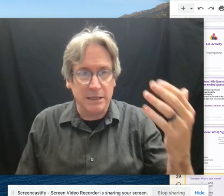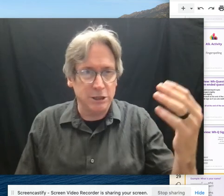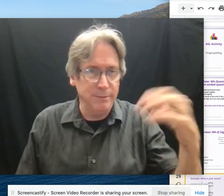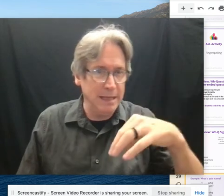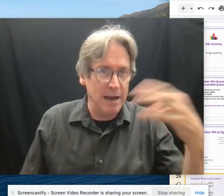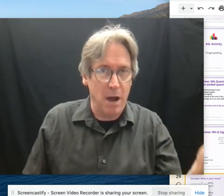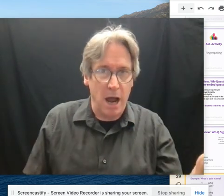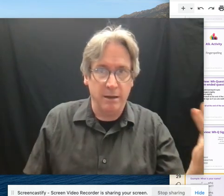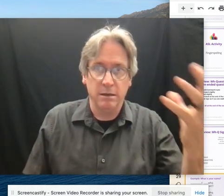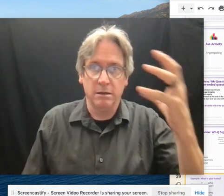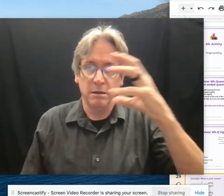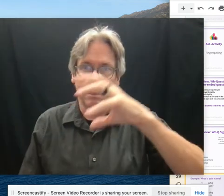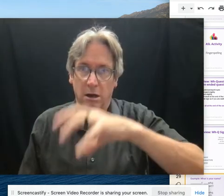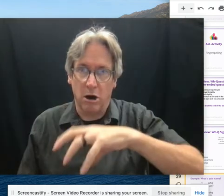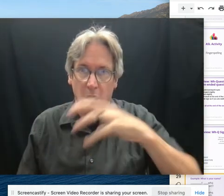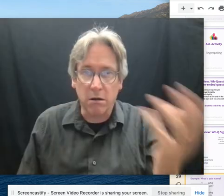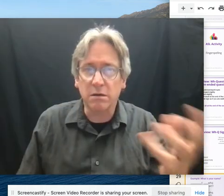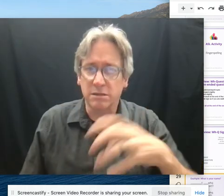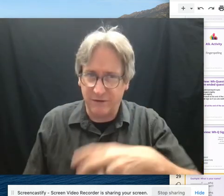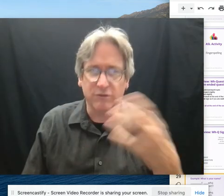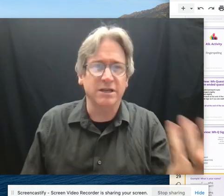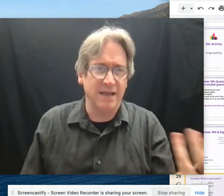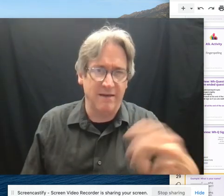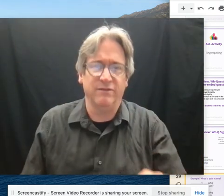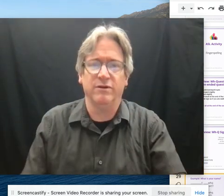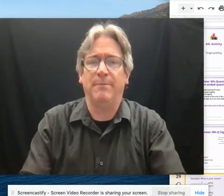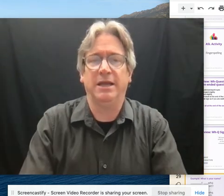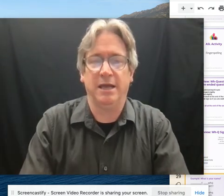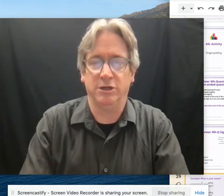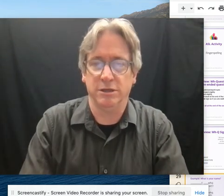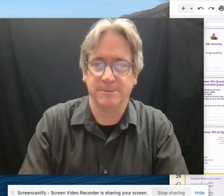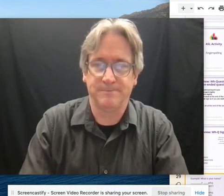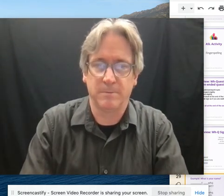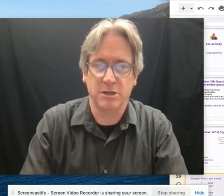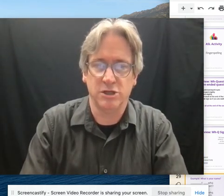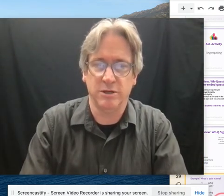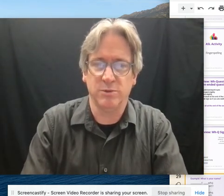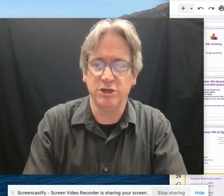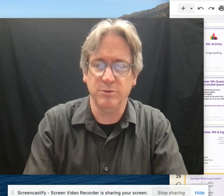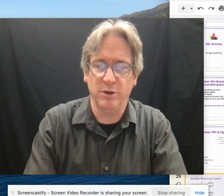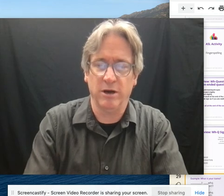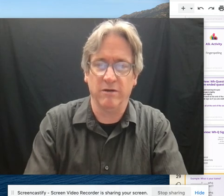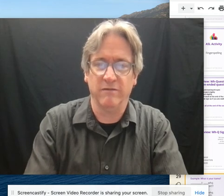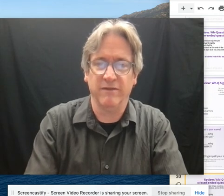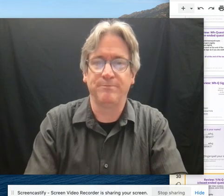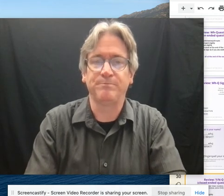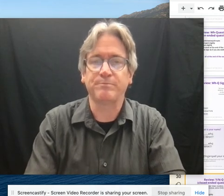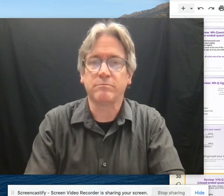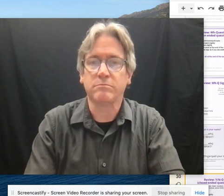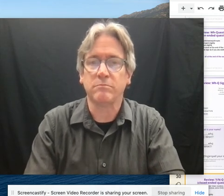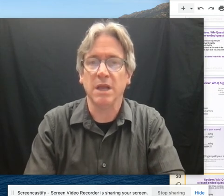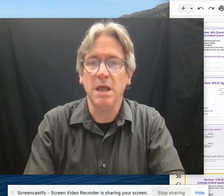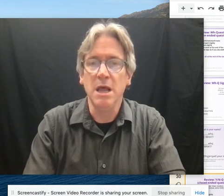like in English, me and my are different and they have different applications. So I just want you to be aware of that.